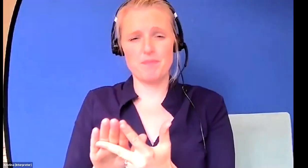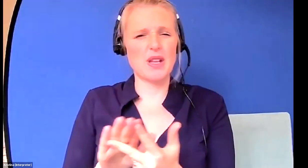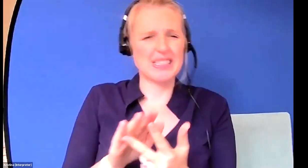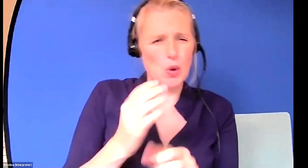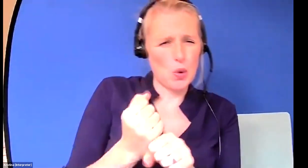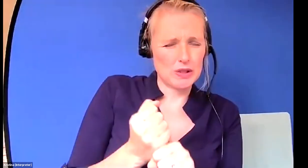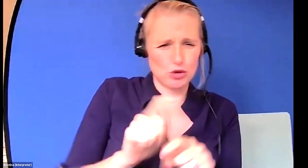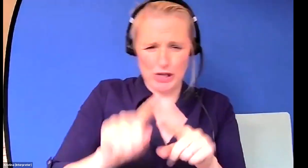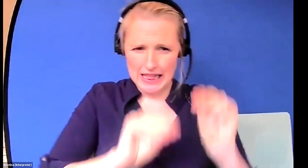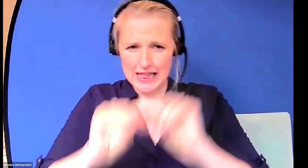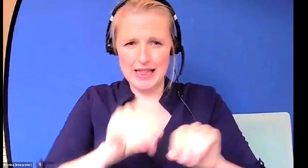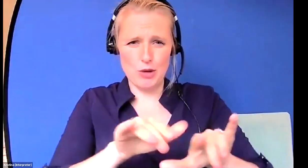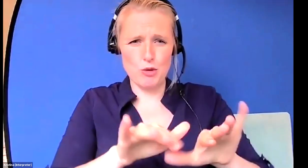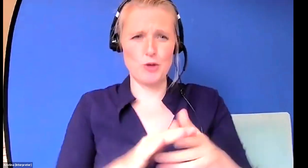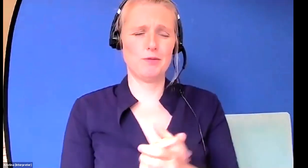expertise.